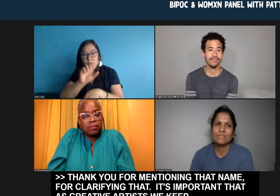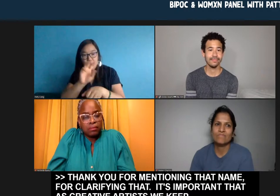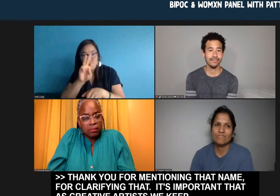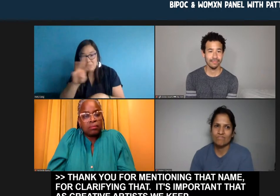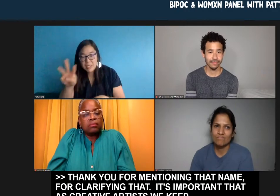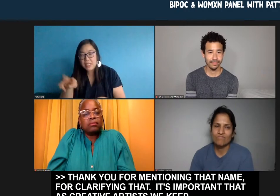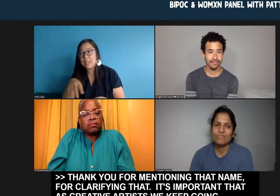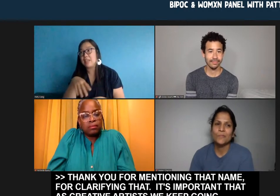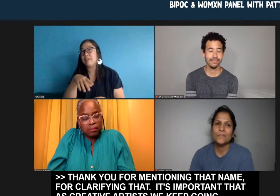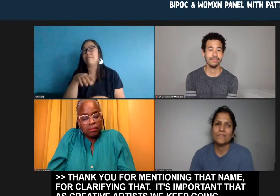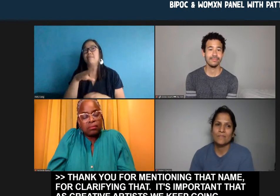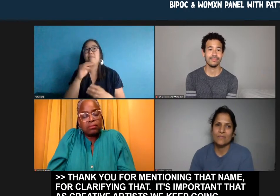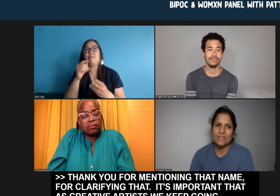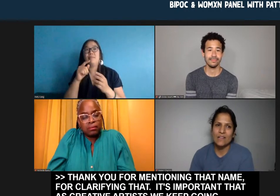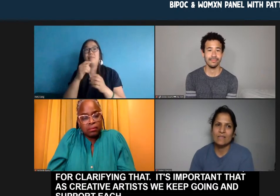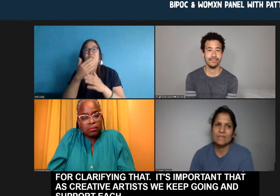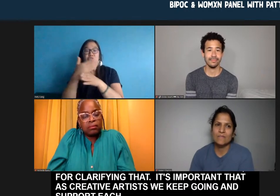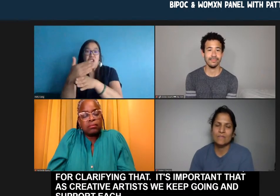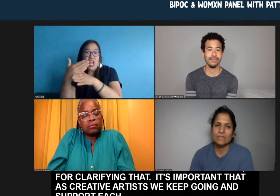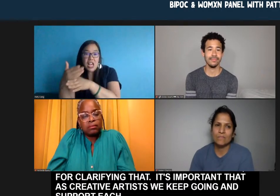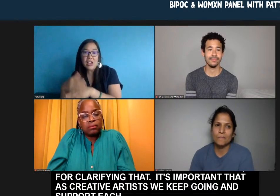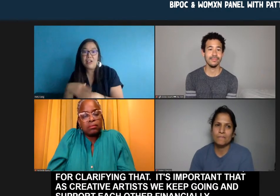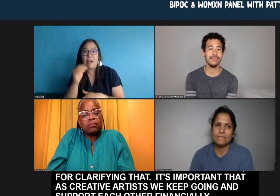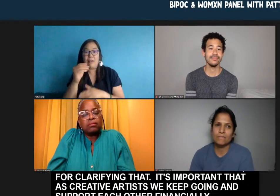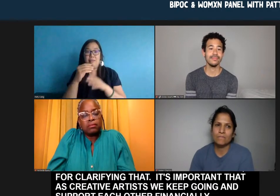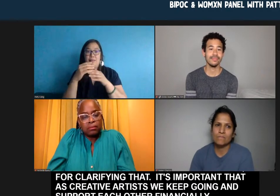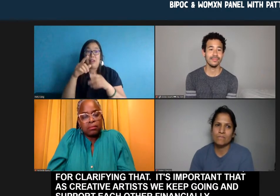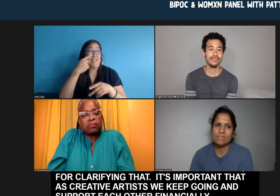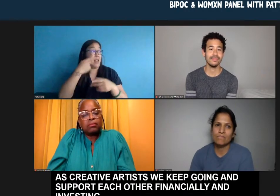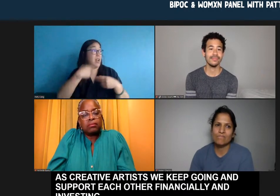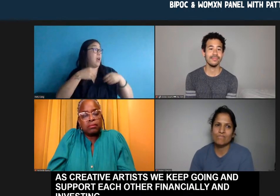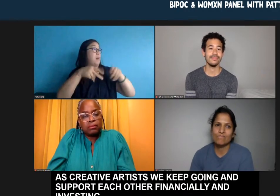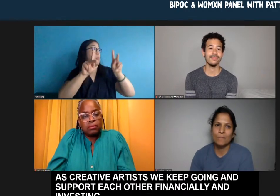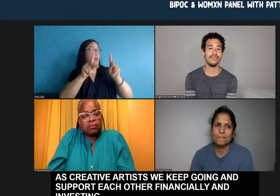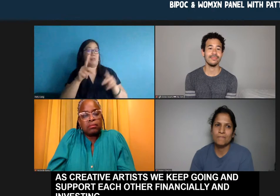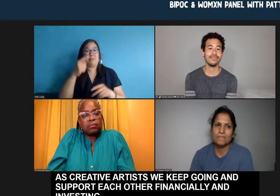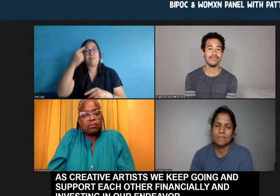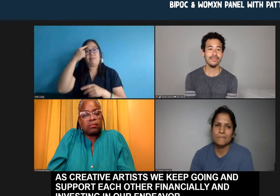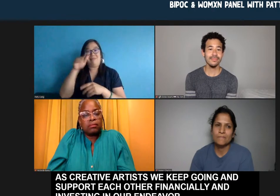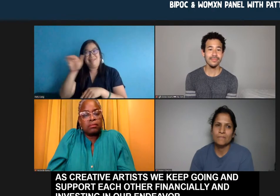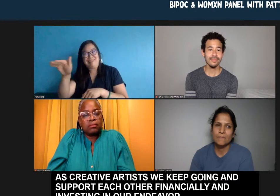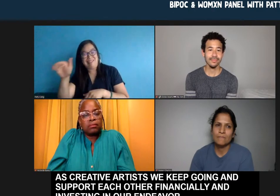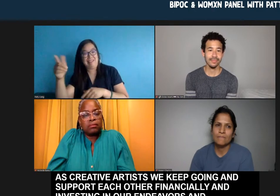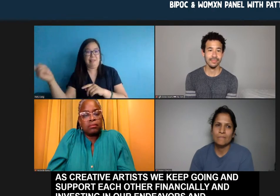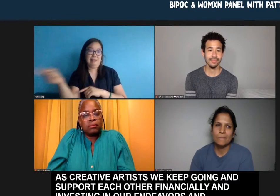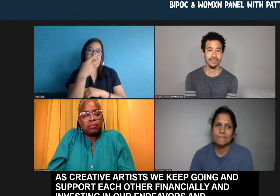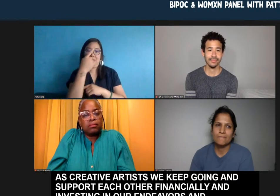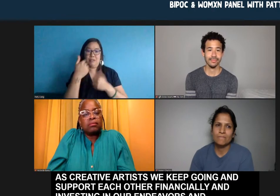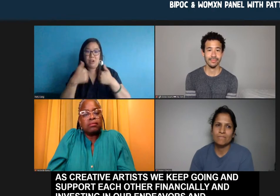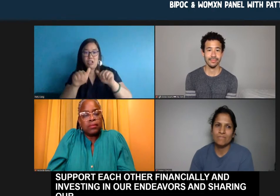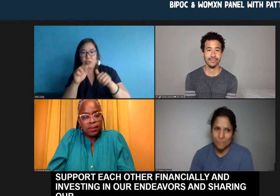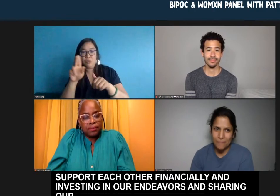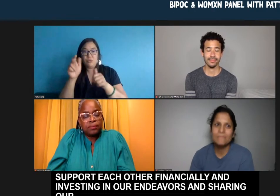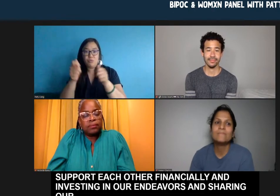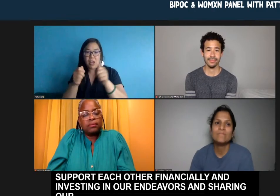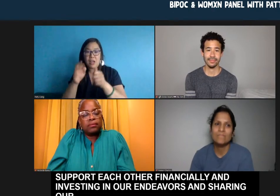investing in our endeavors and sharing our websites. And again, thinking about the opportunities and where we